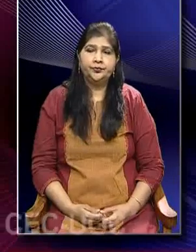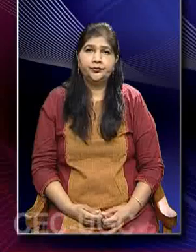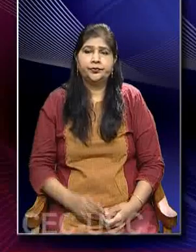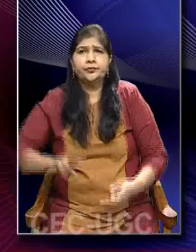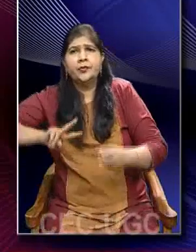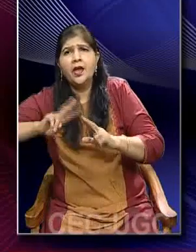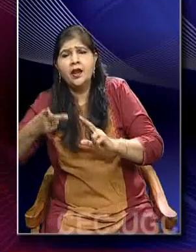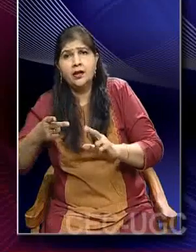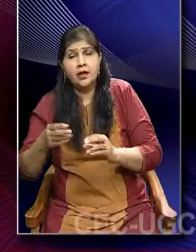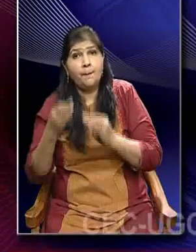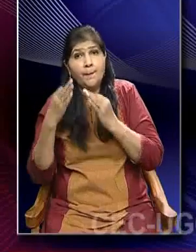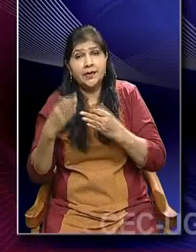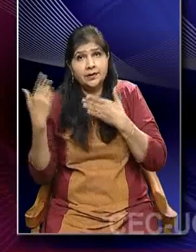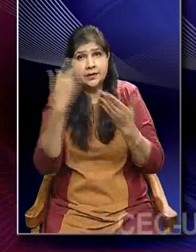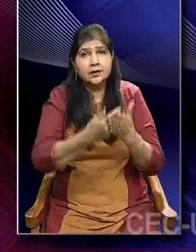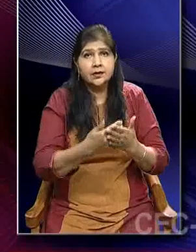Another interesting